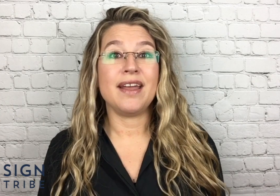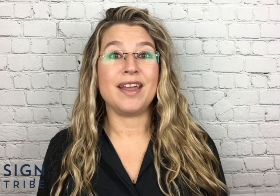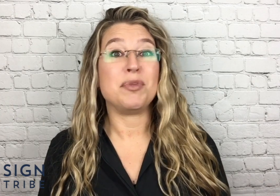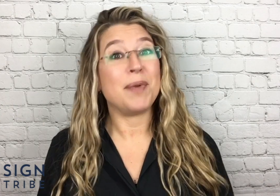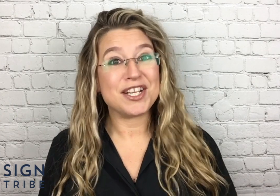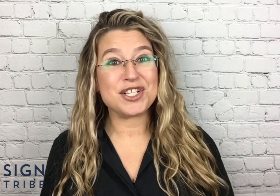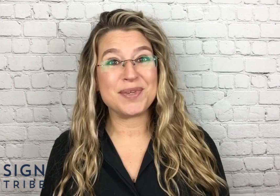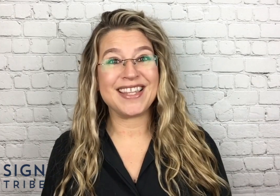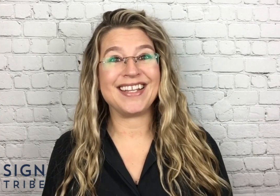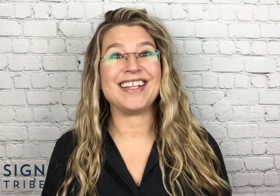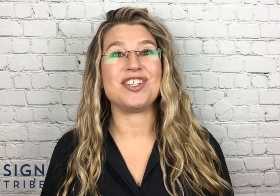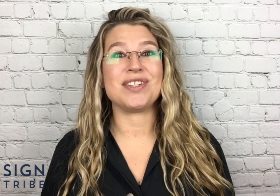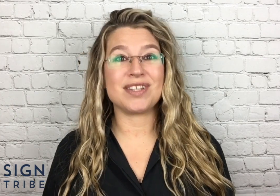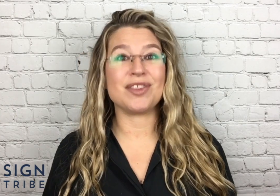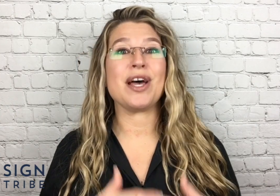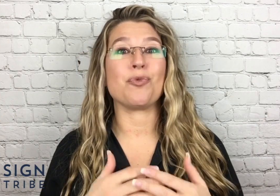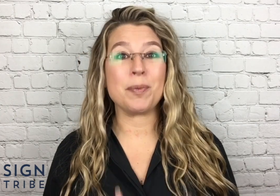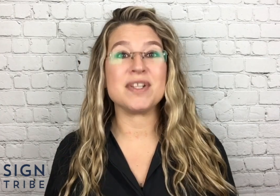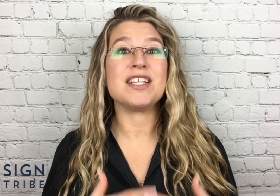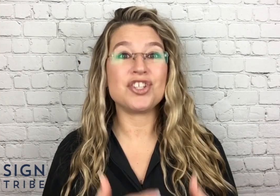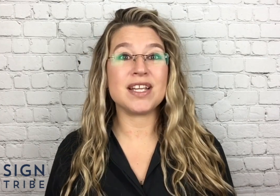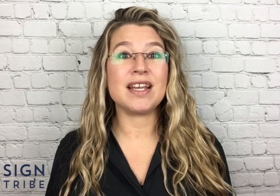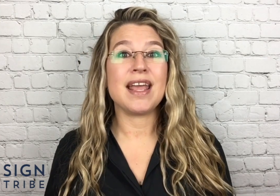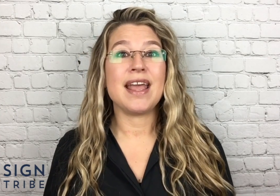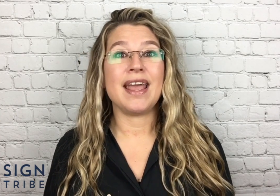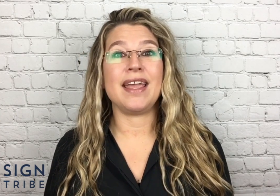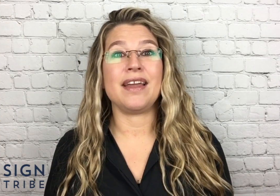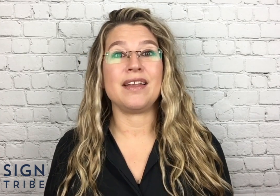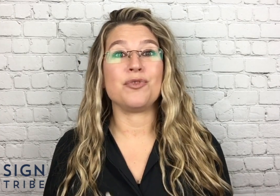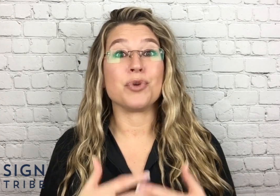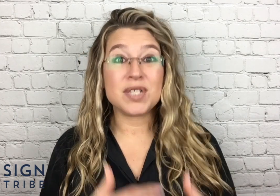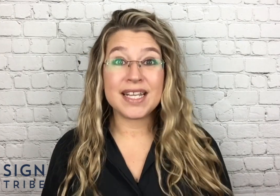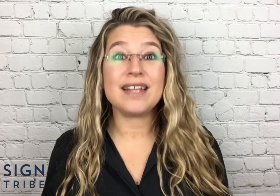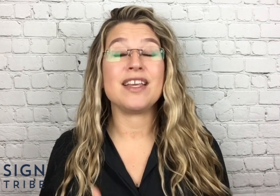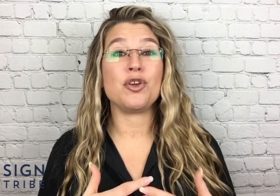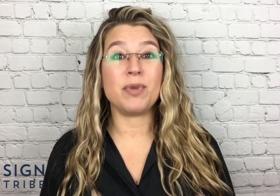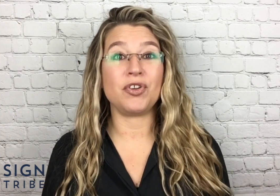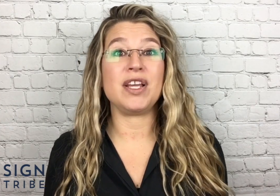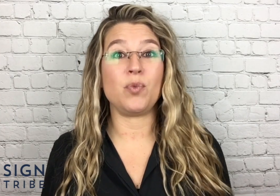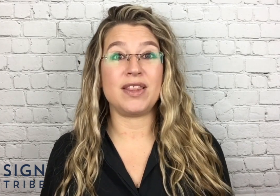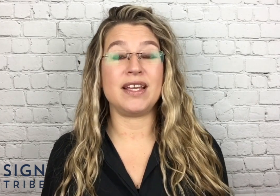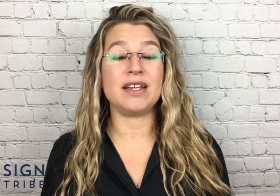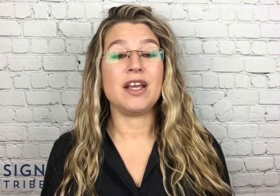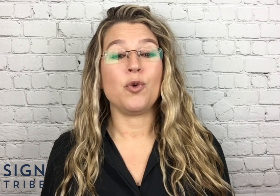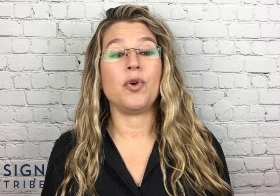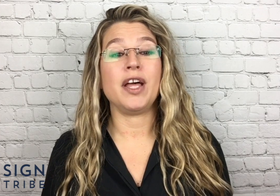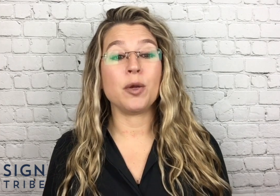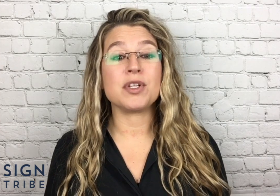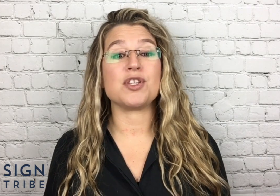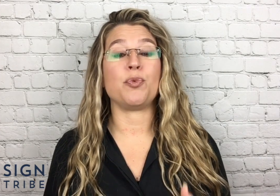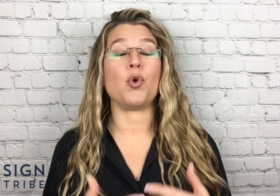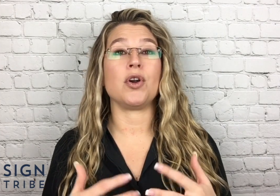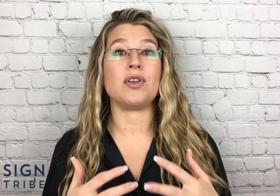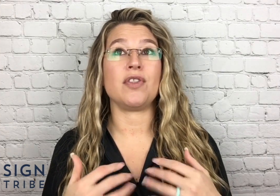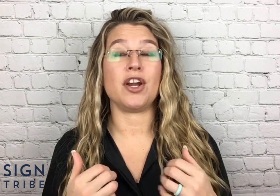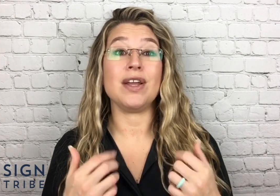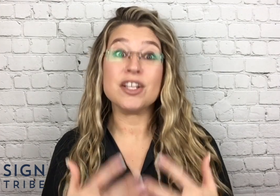be patient with it, and just that repetition and routine that you build in with it will help to support their